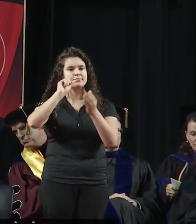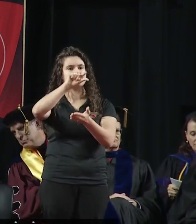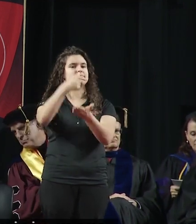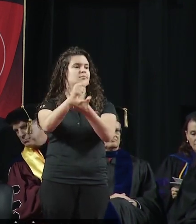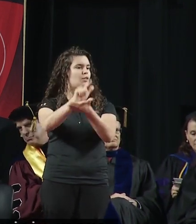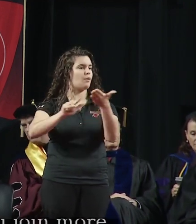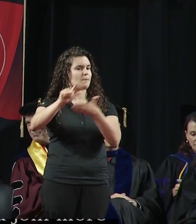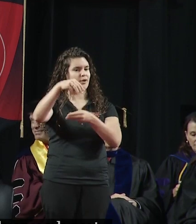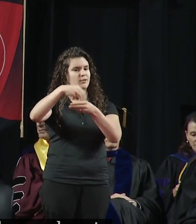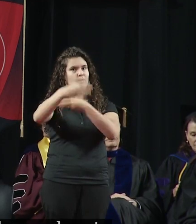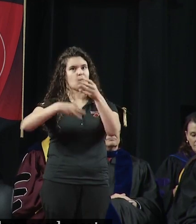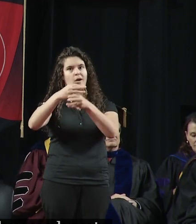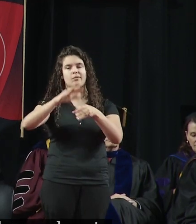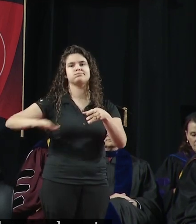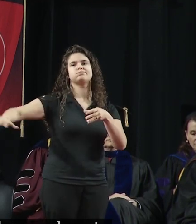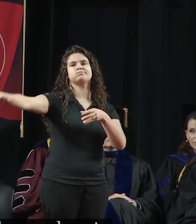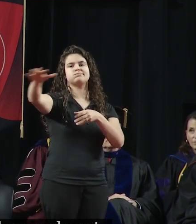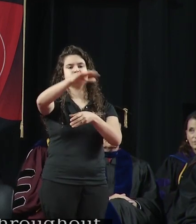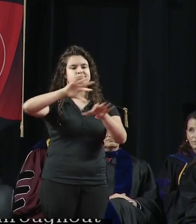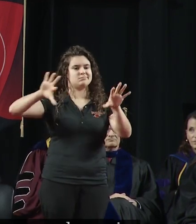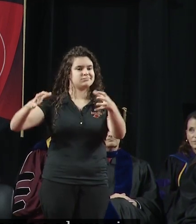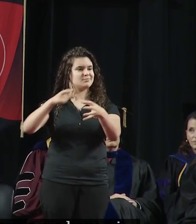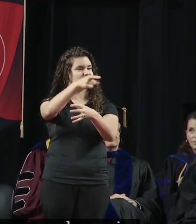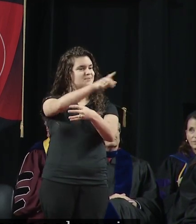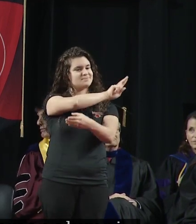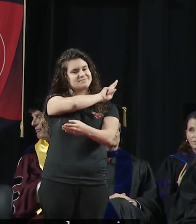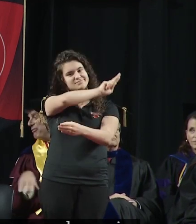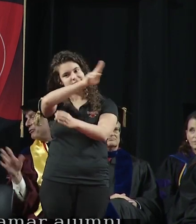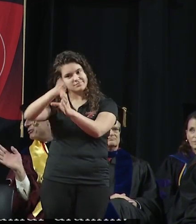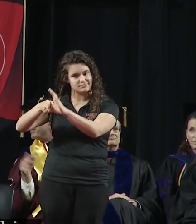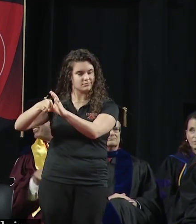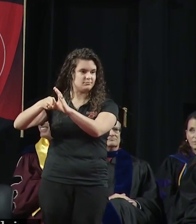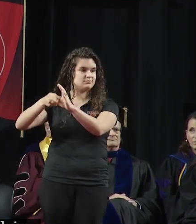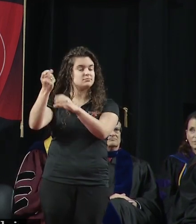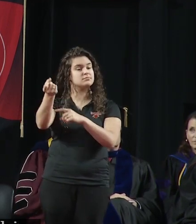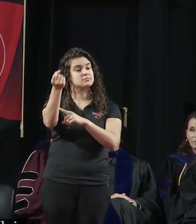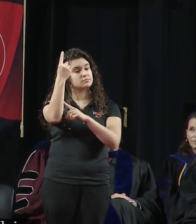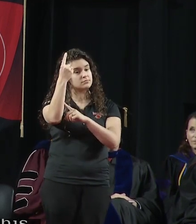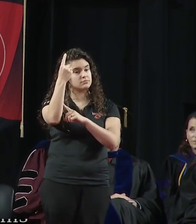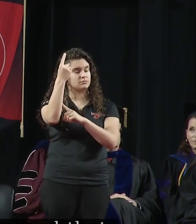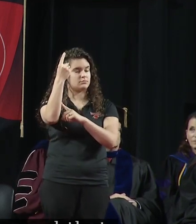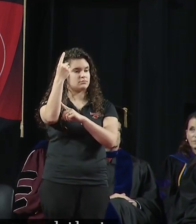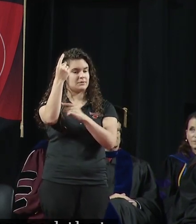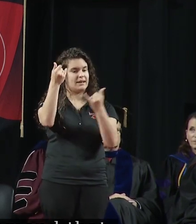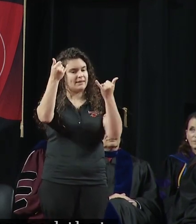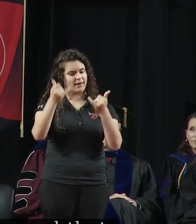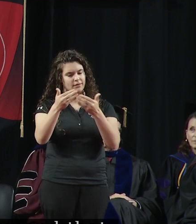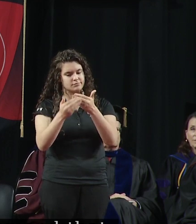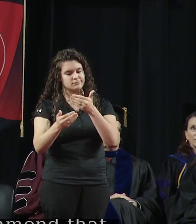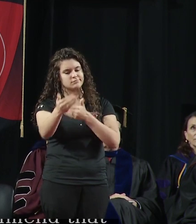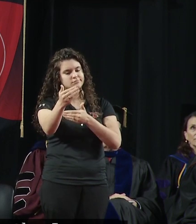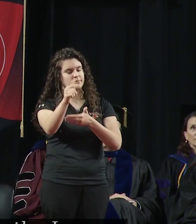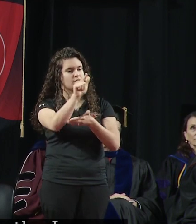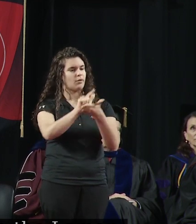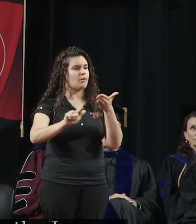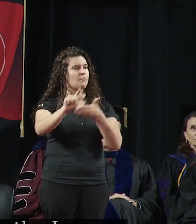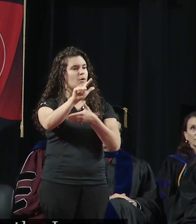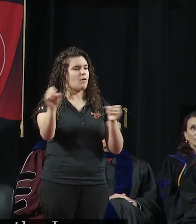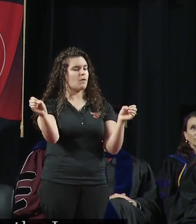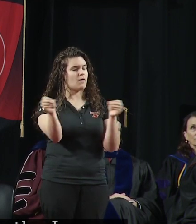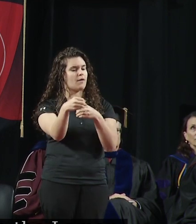alumni. I would like to take this opportunity to recommend that you get involved with the Lamar University